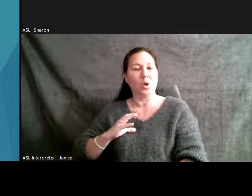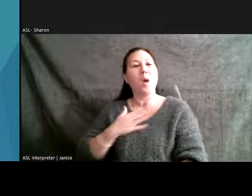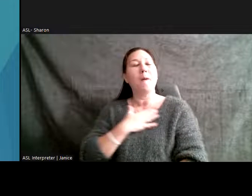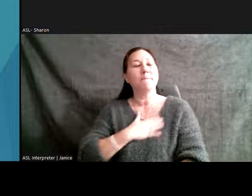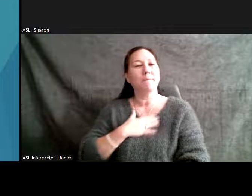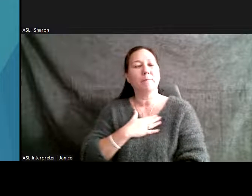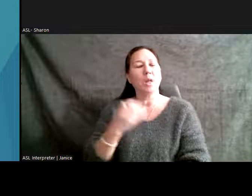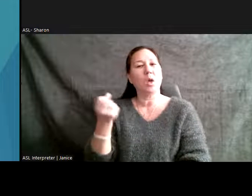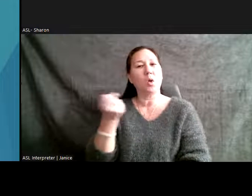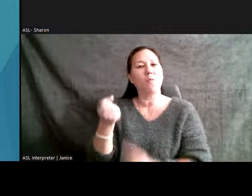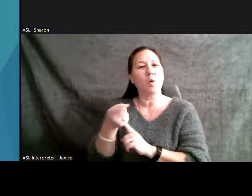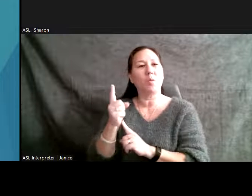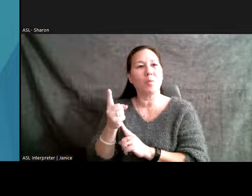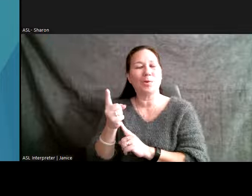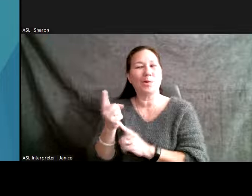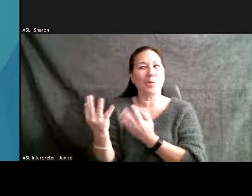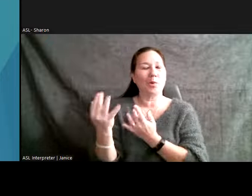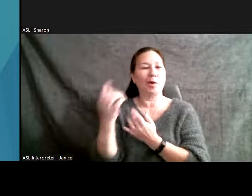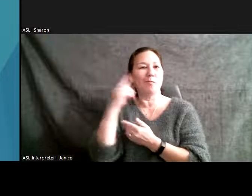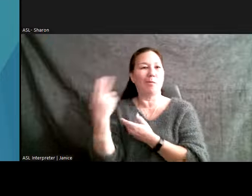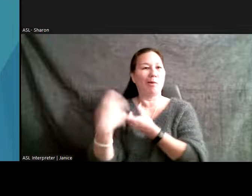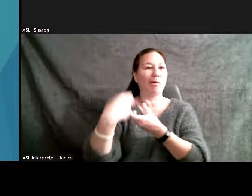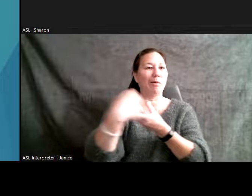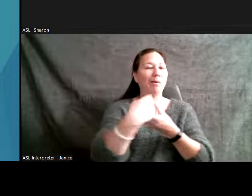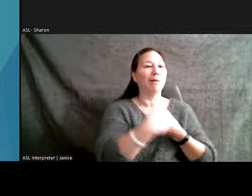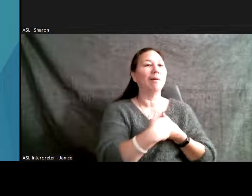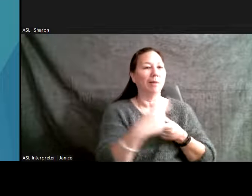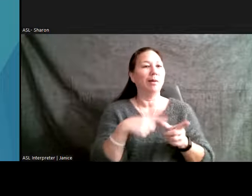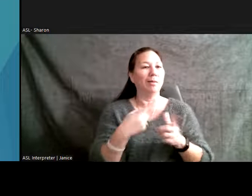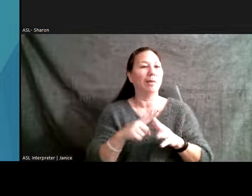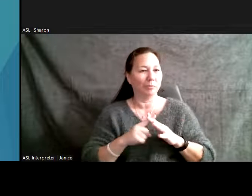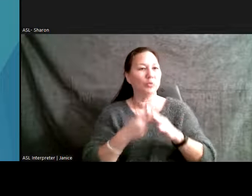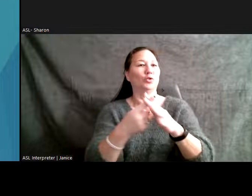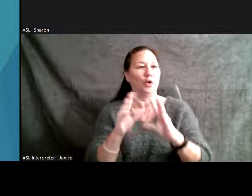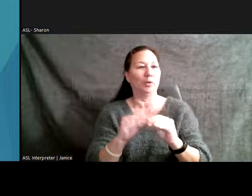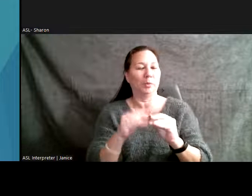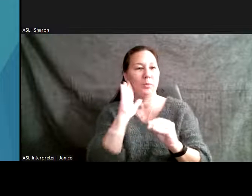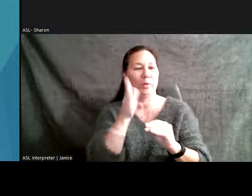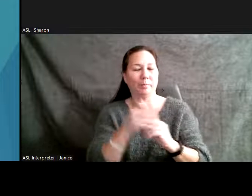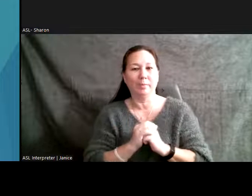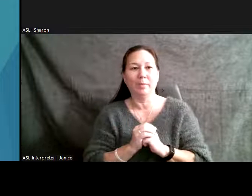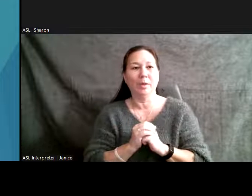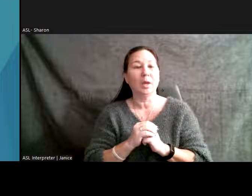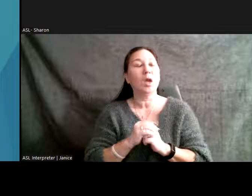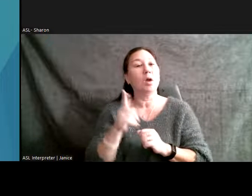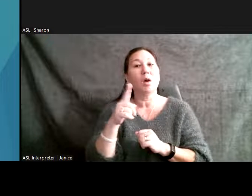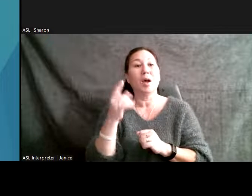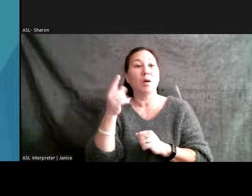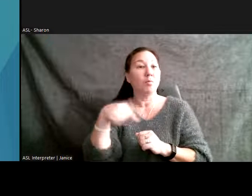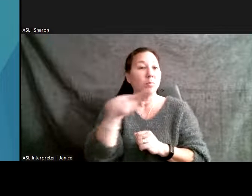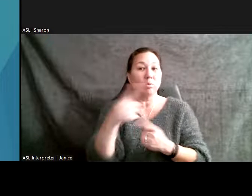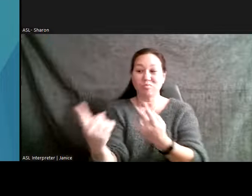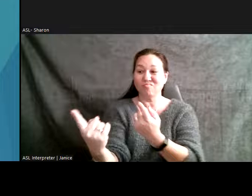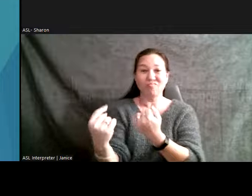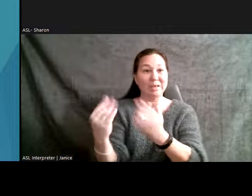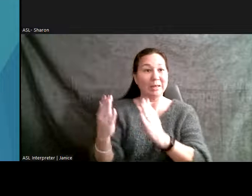have arrived and we are ready to begin the meeting. All attendees must select a language channel, even if